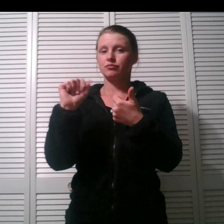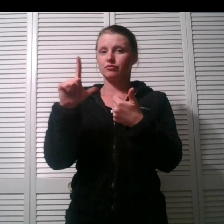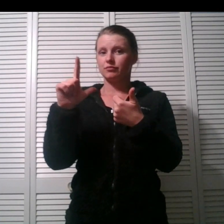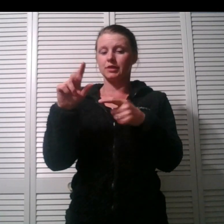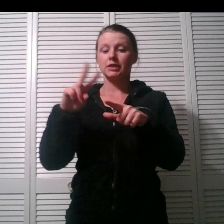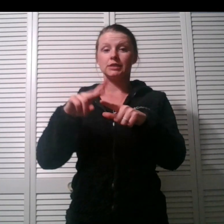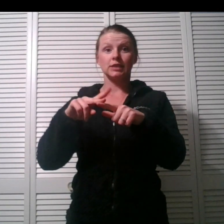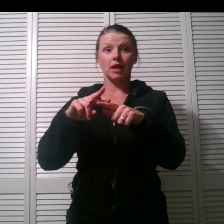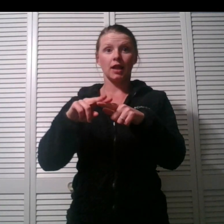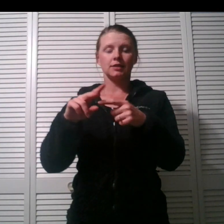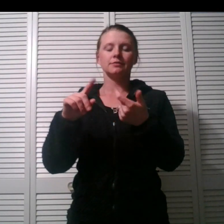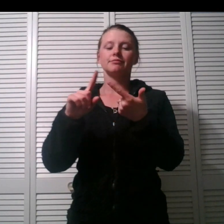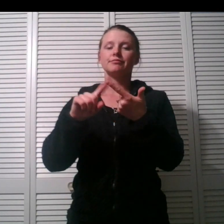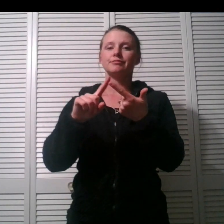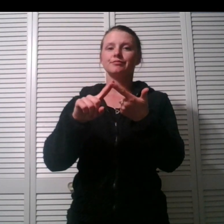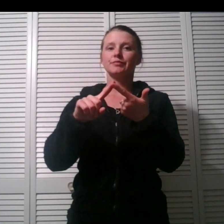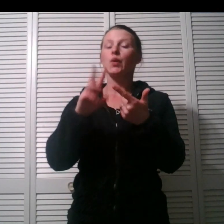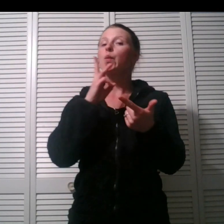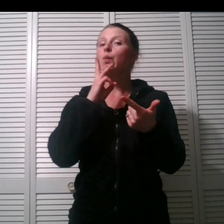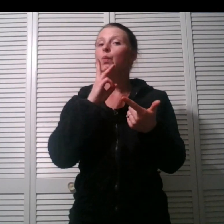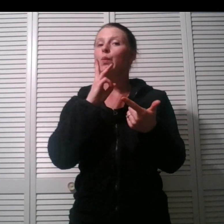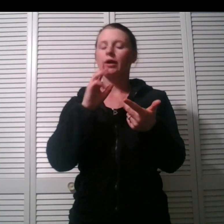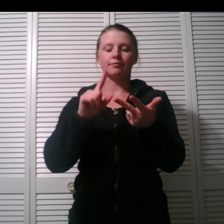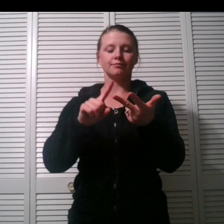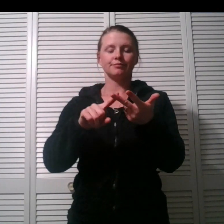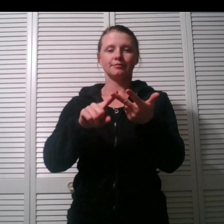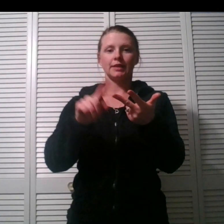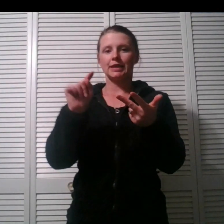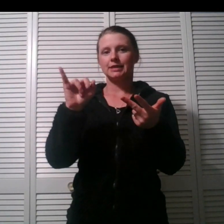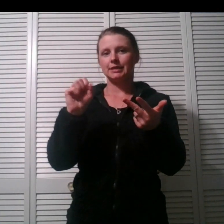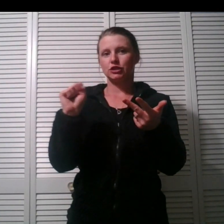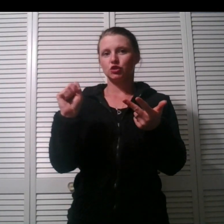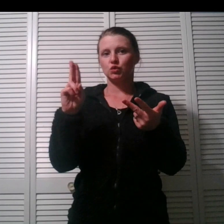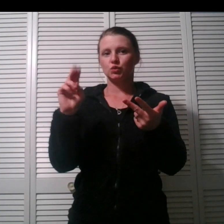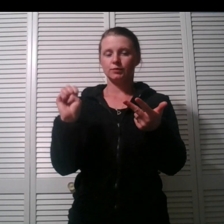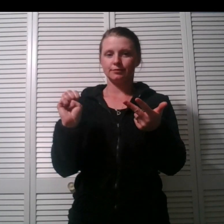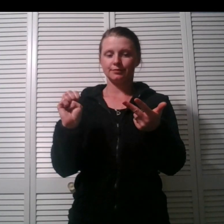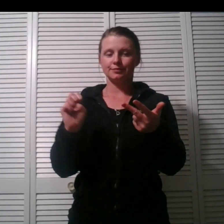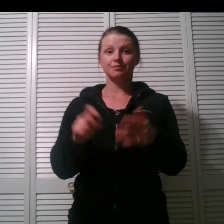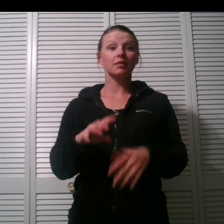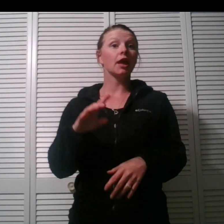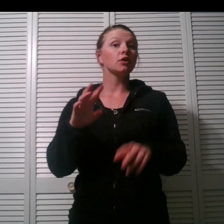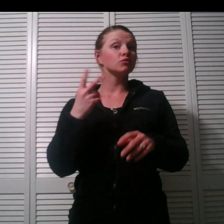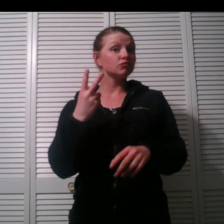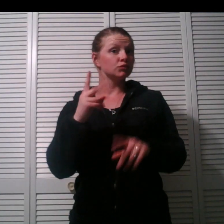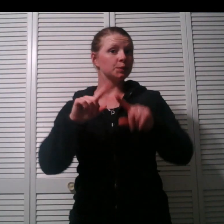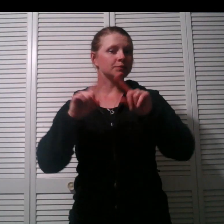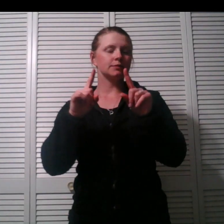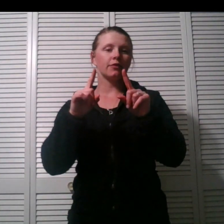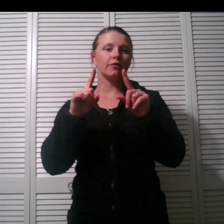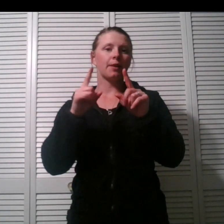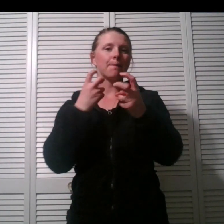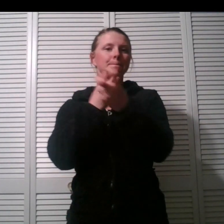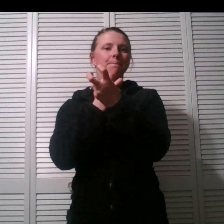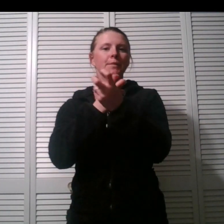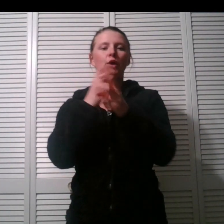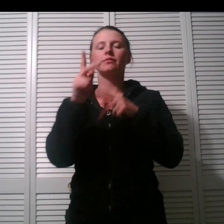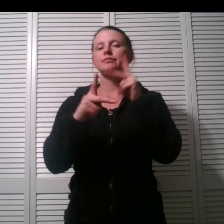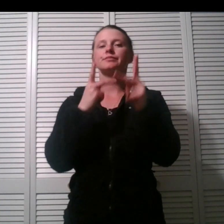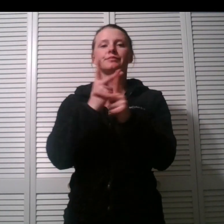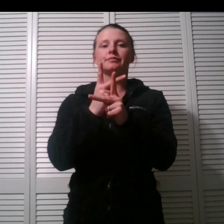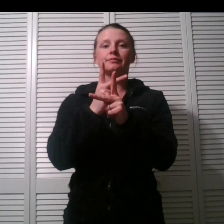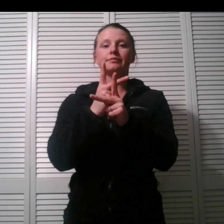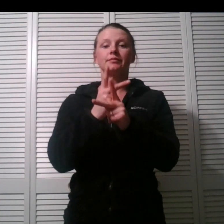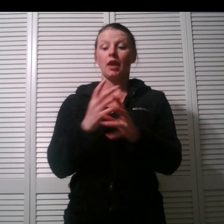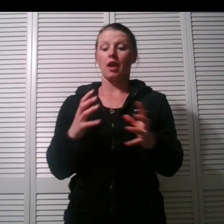There are two types of bone, compact and cancellate. A compact